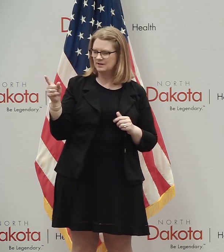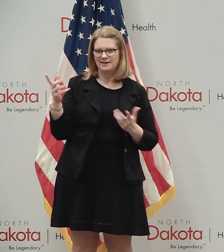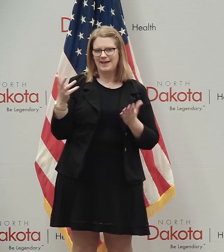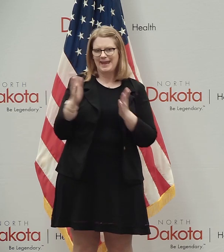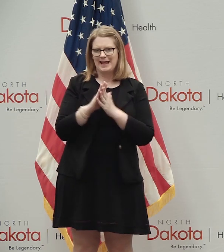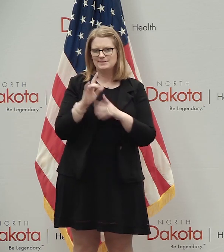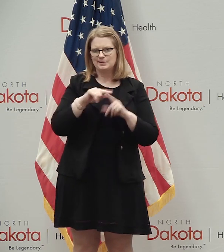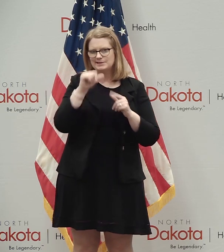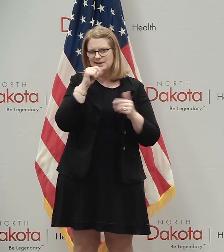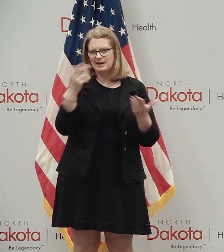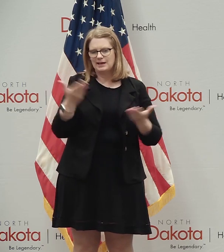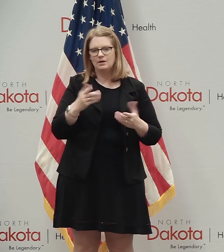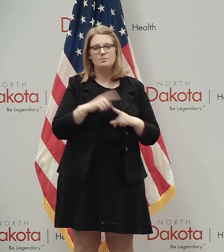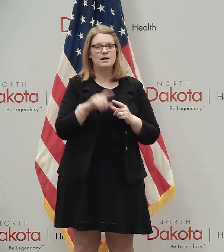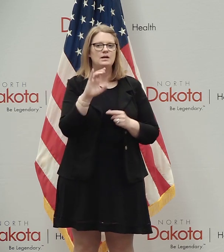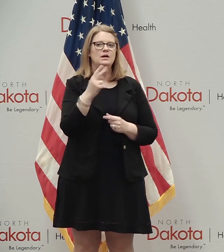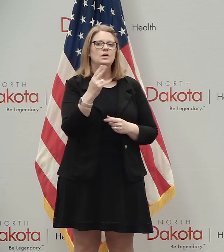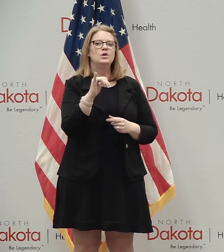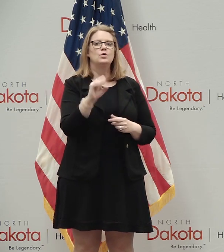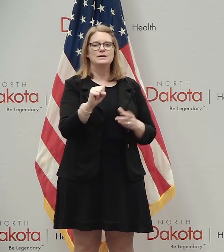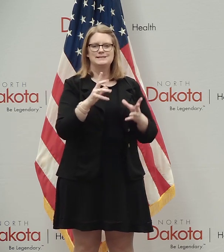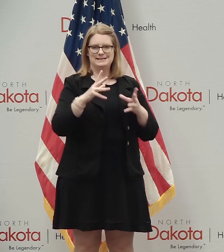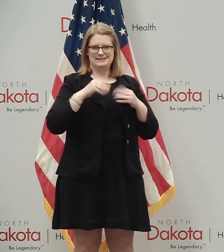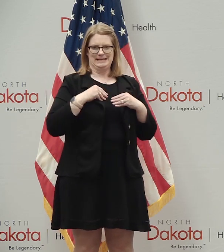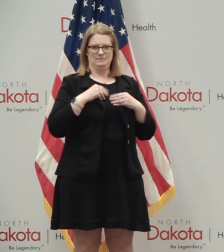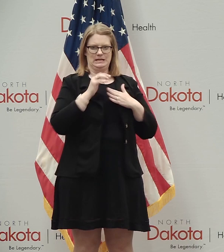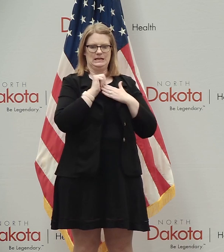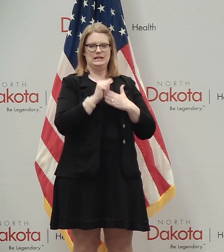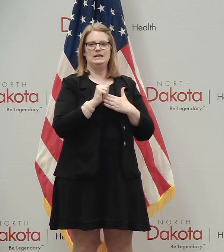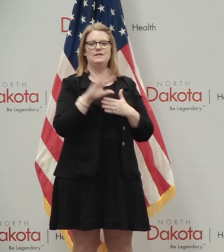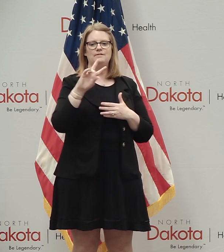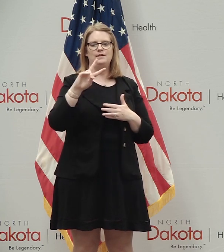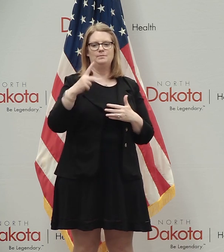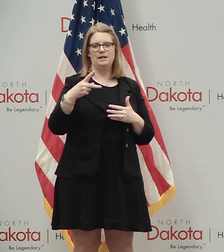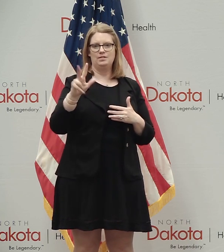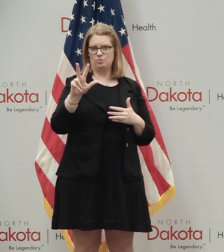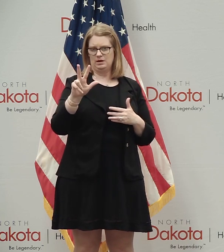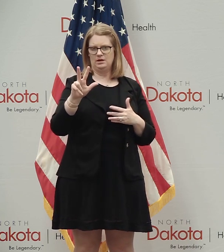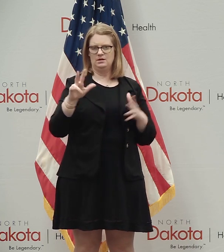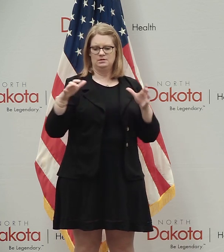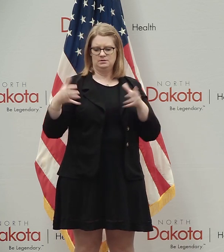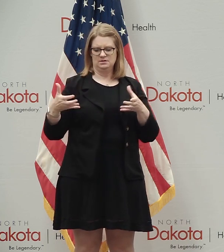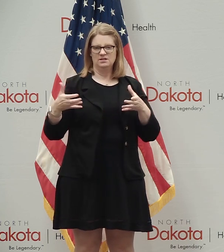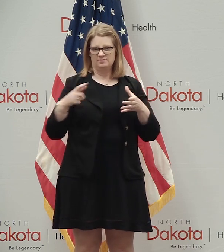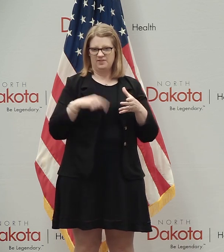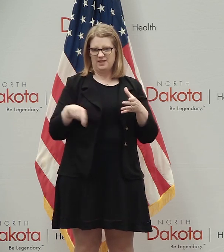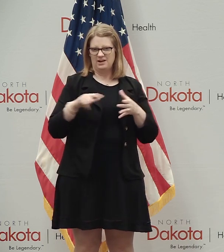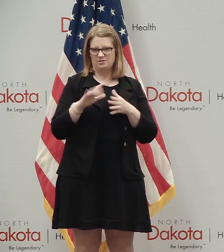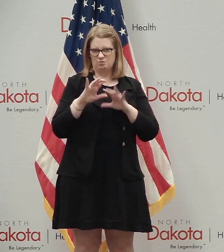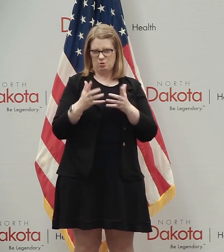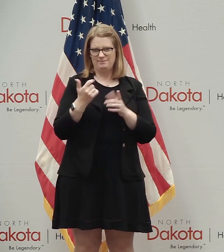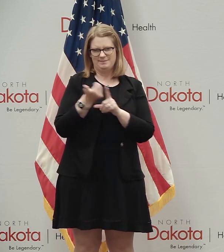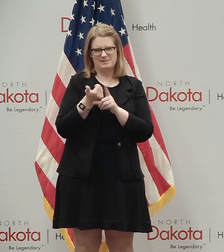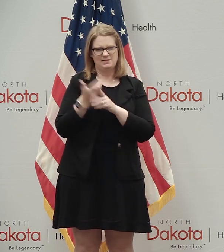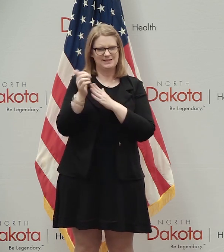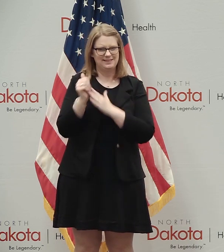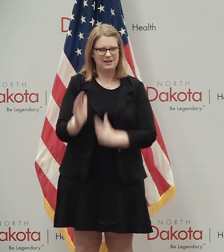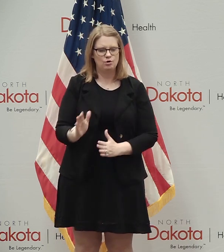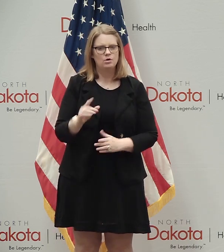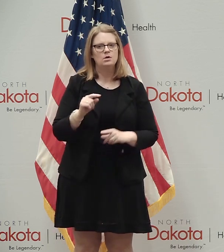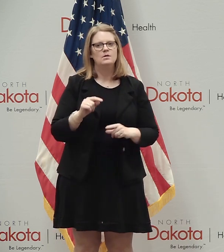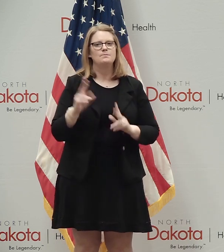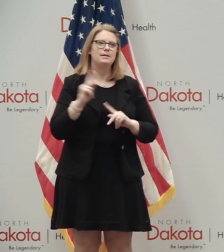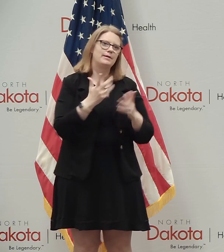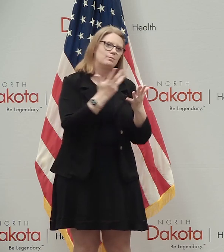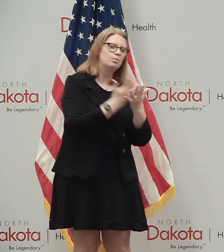but Chris has taken the lead as part of that vulnerable population protection plan, which includes people that are in